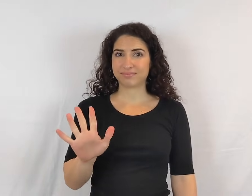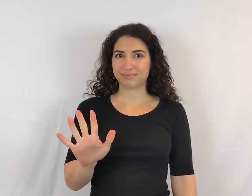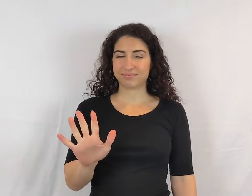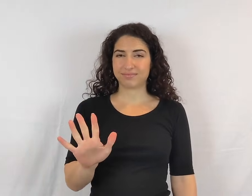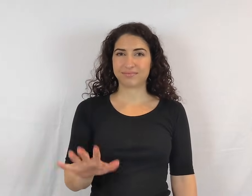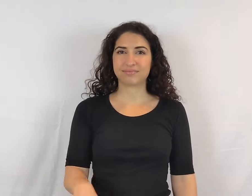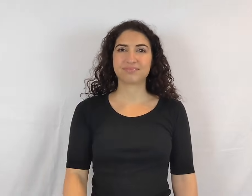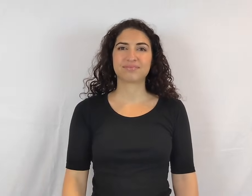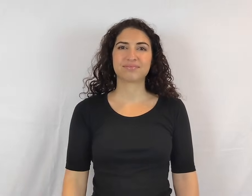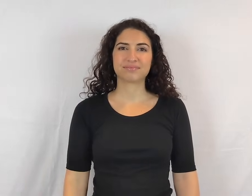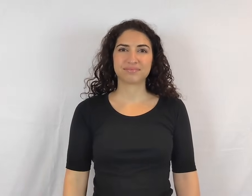1735.